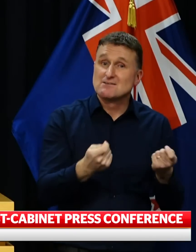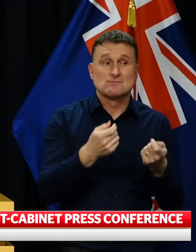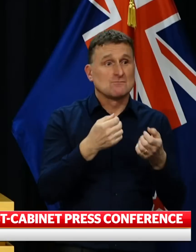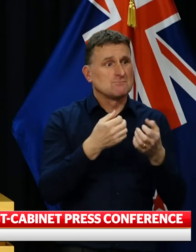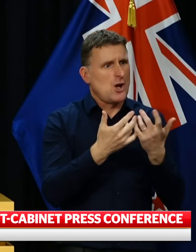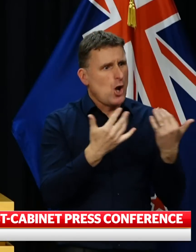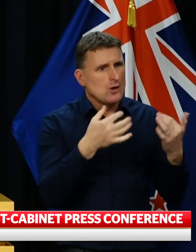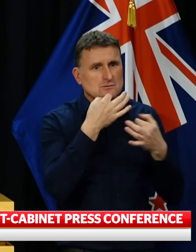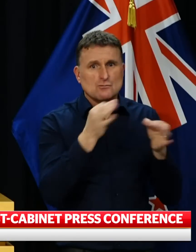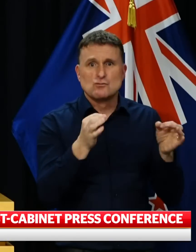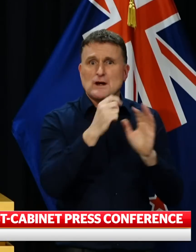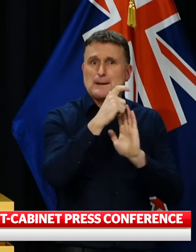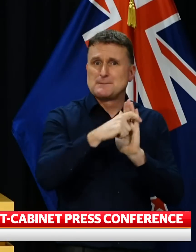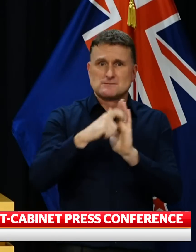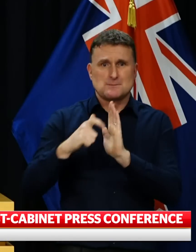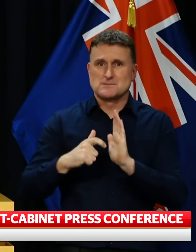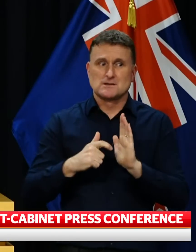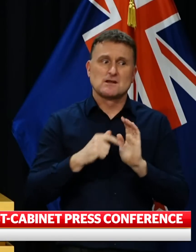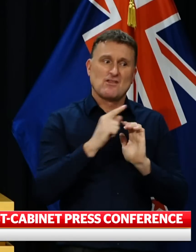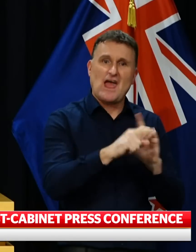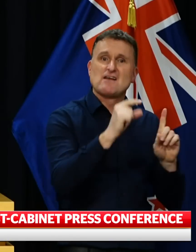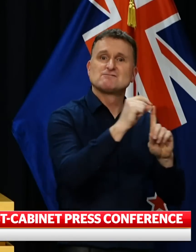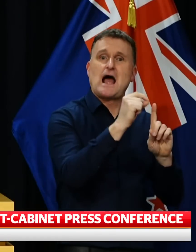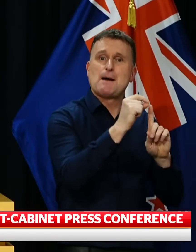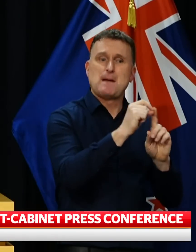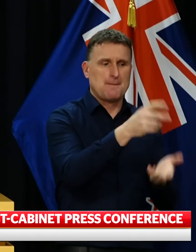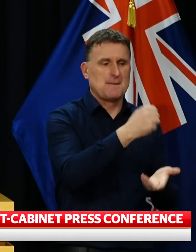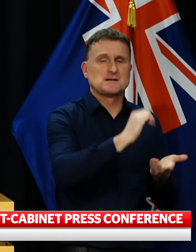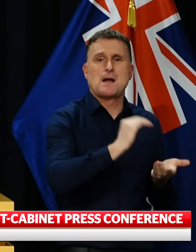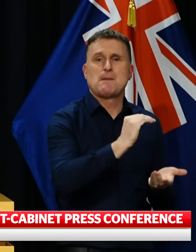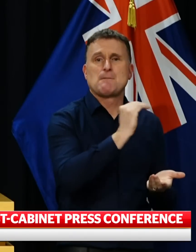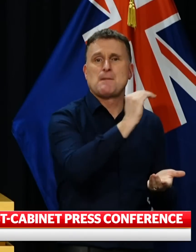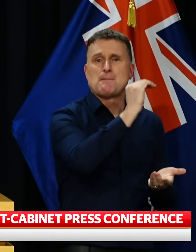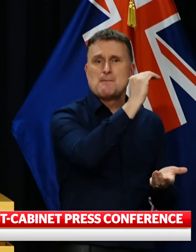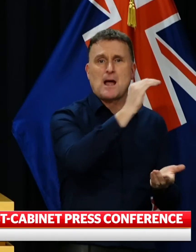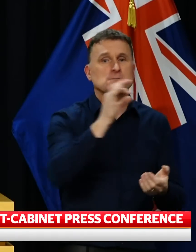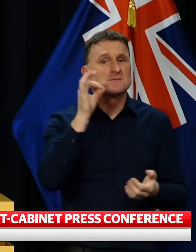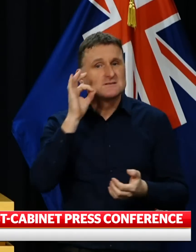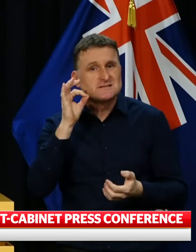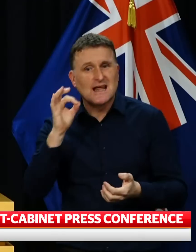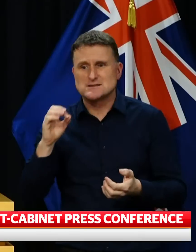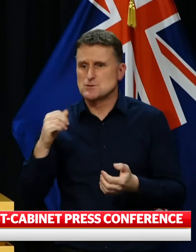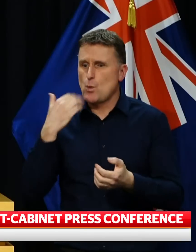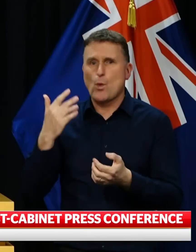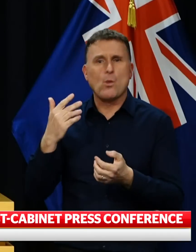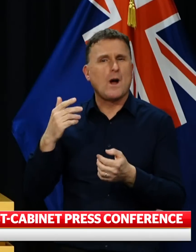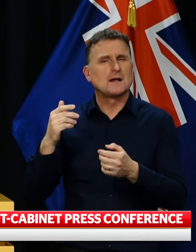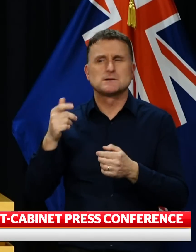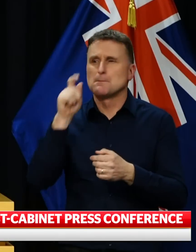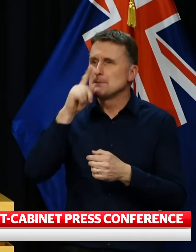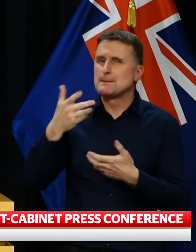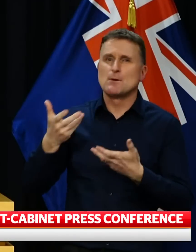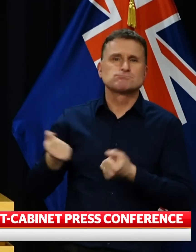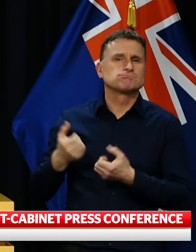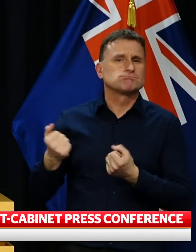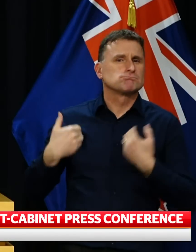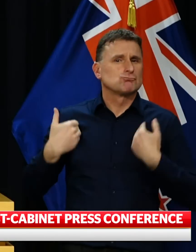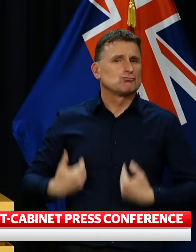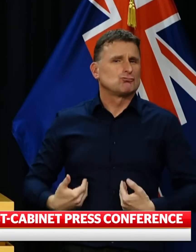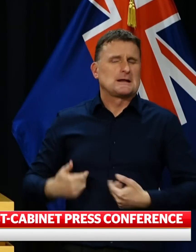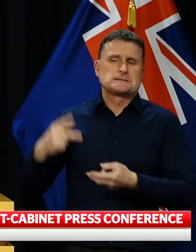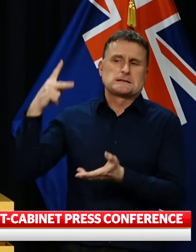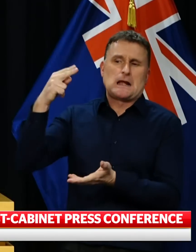that we have been in government, and we'll continue to do that. National, on the other hand, have prioritised tax cuts for millionaires. How many New Zealanders will miss out on